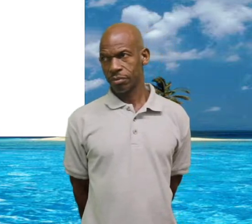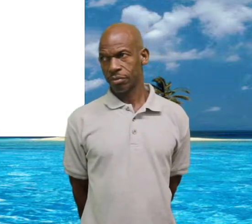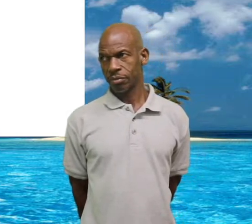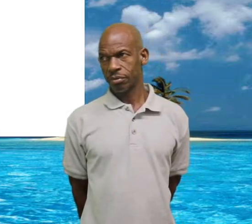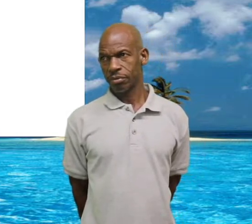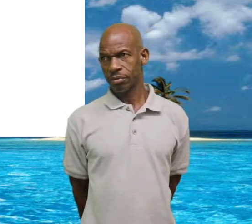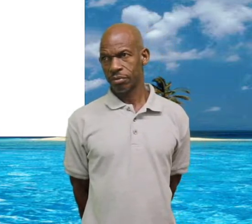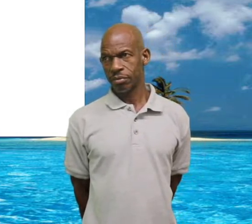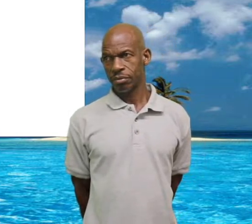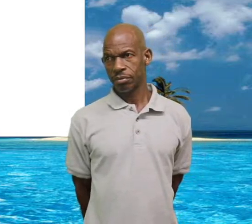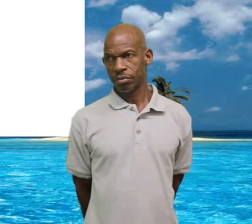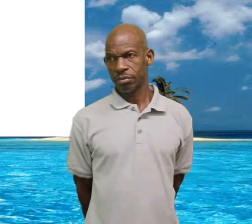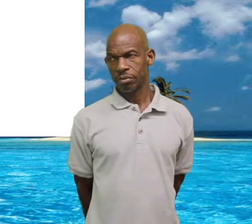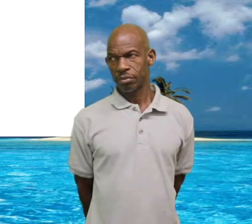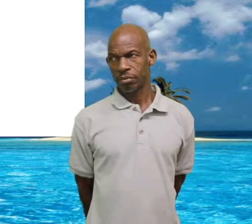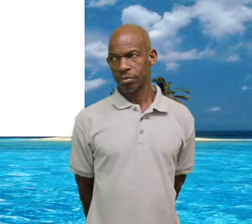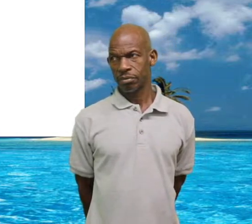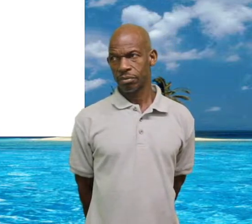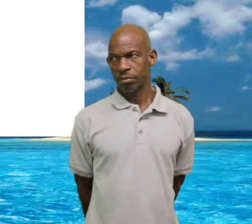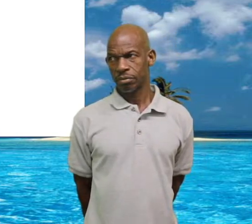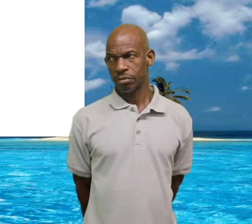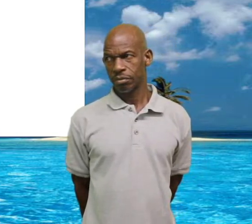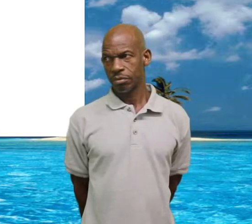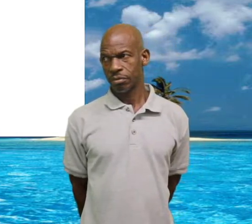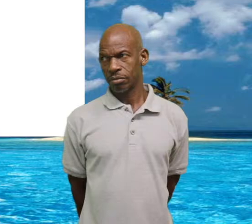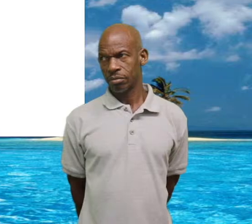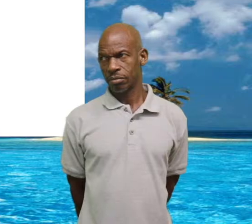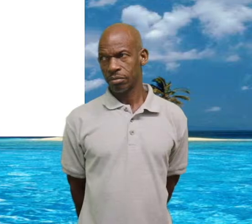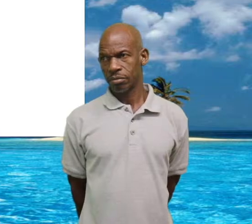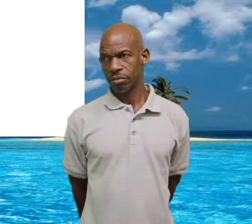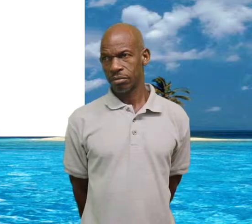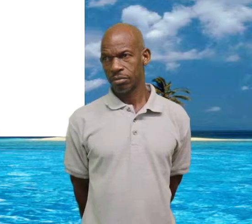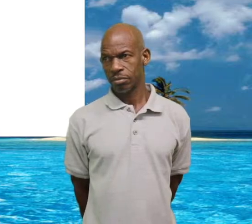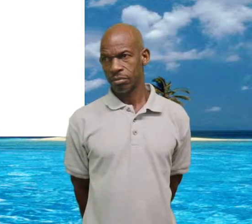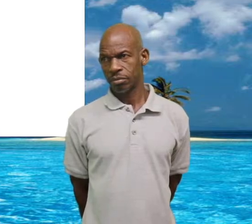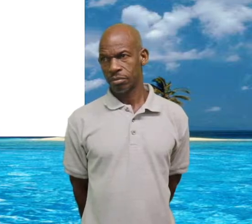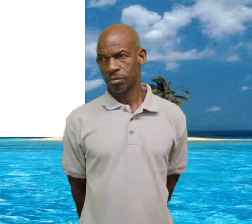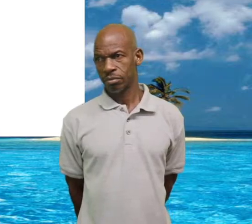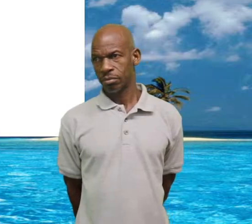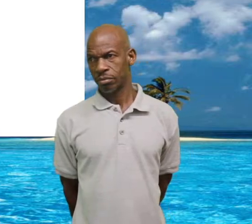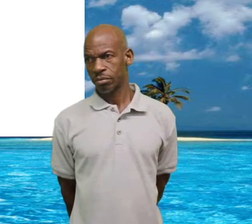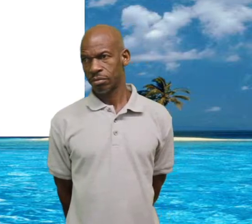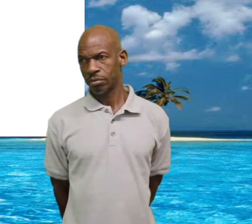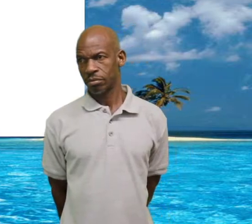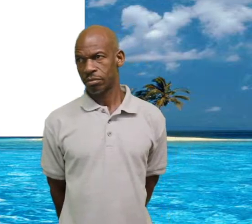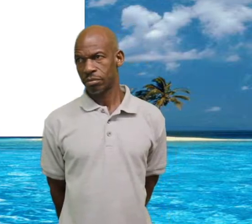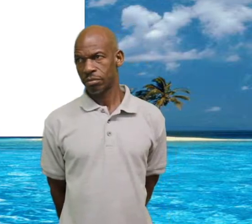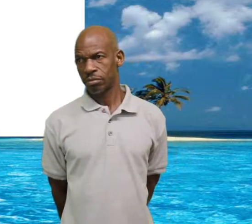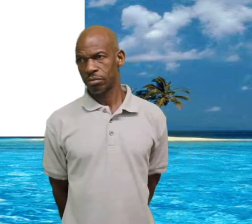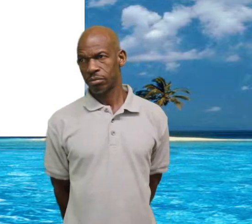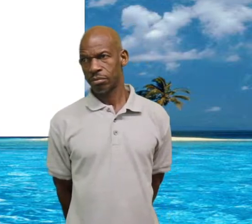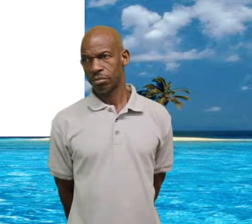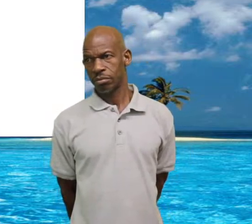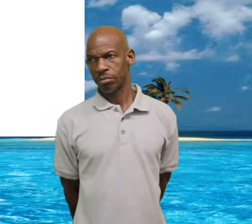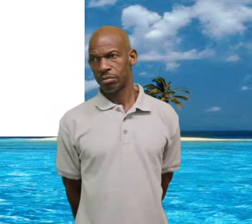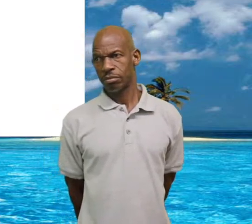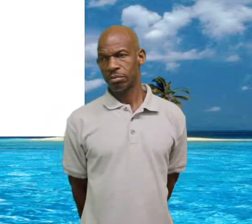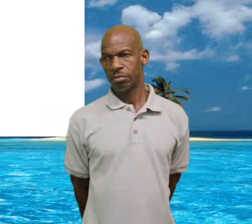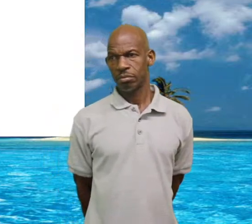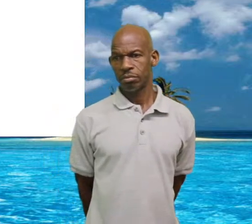I'm going to put at the end, adjective. And you will notice